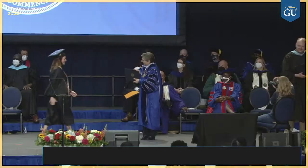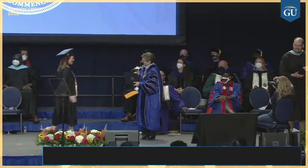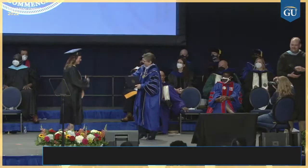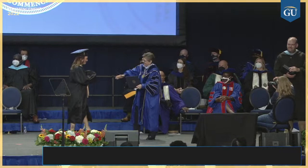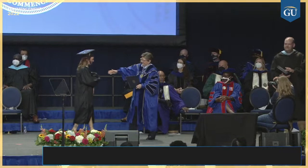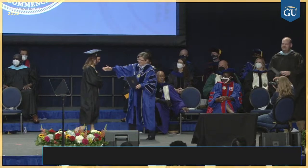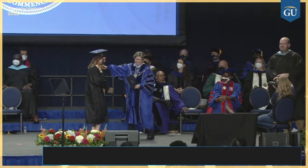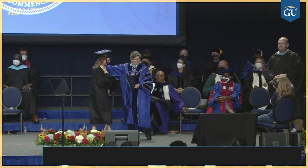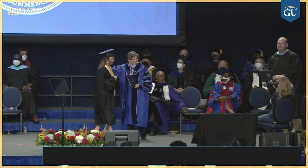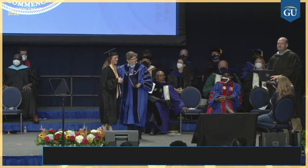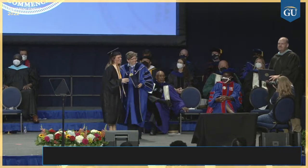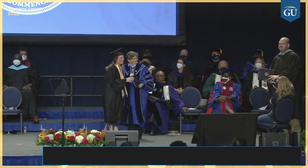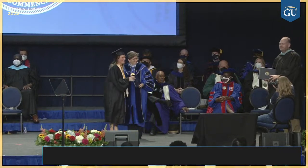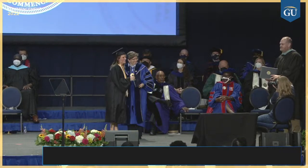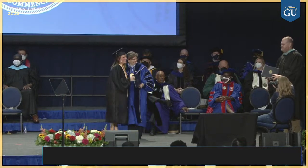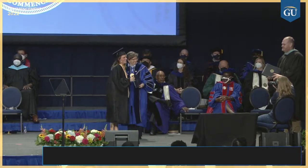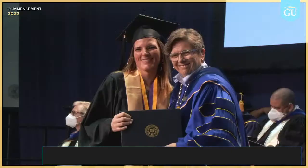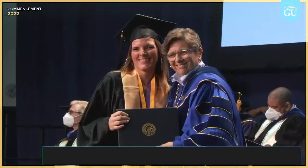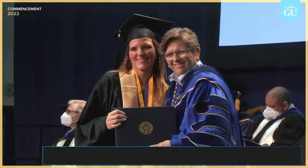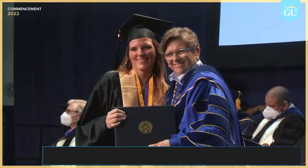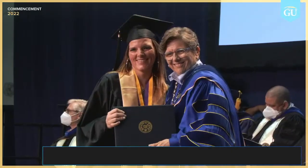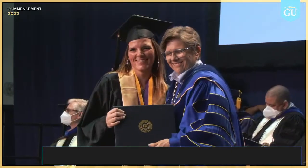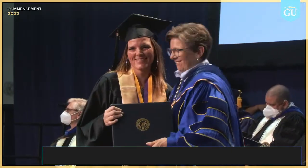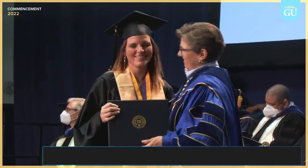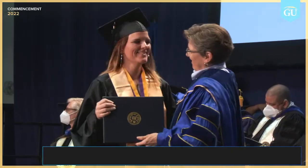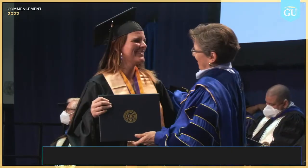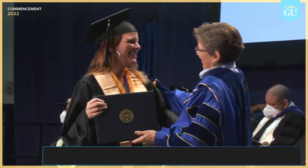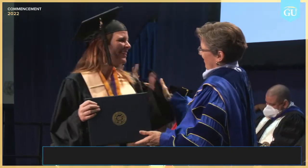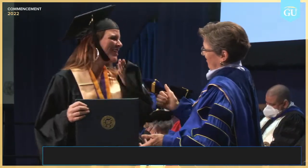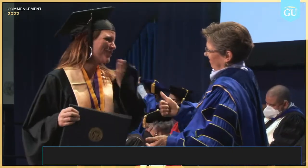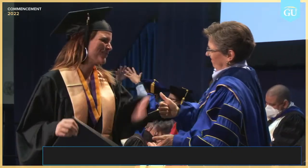Rhett Jala, Bachelor of Arts, cum laude.